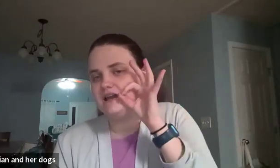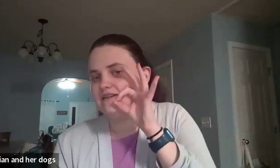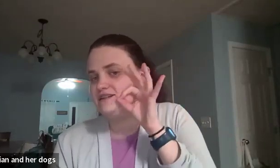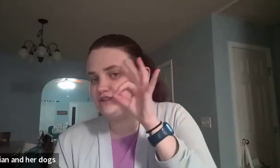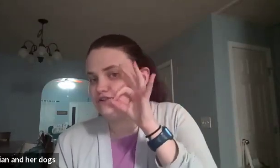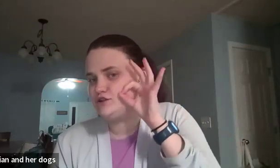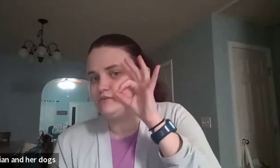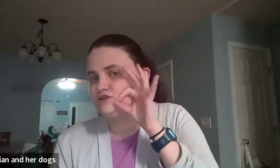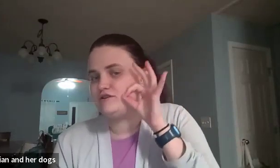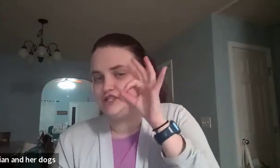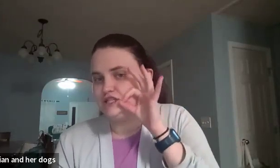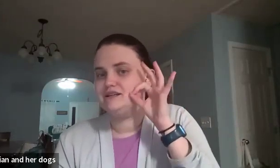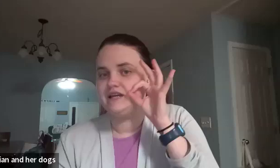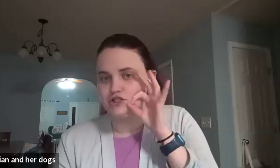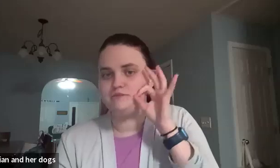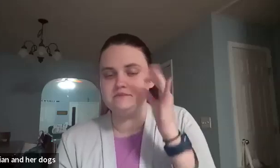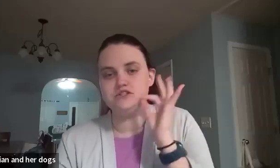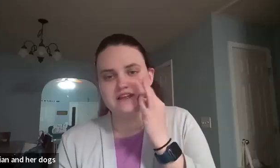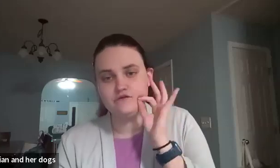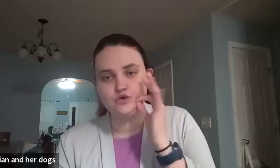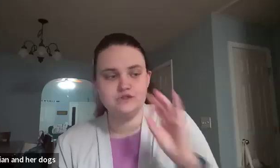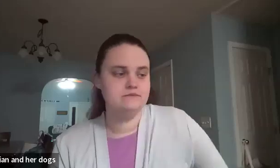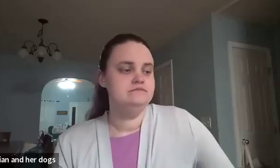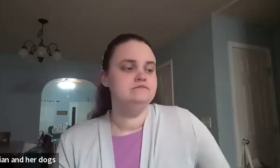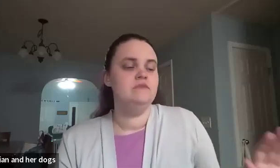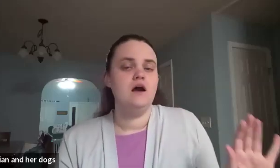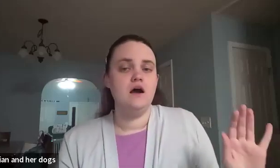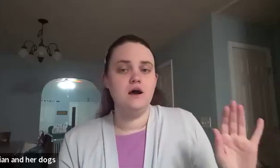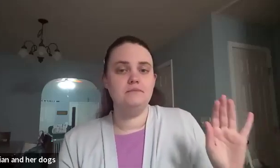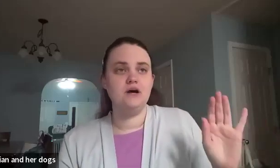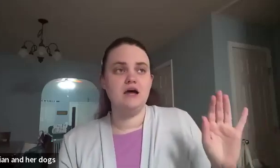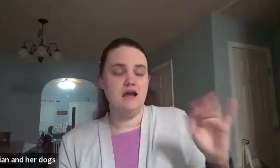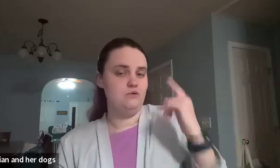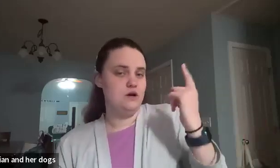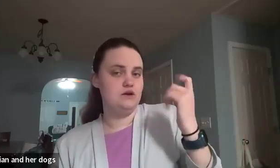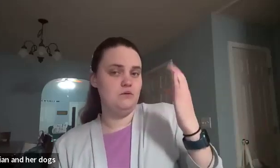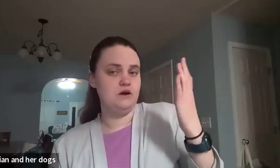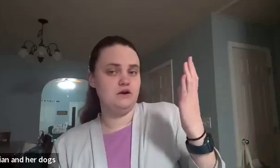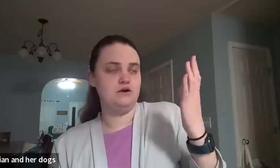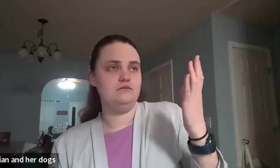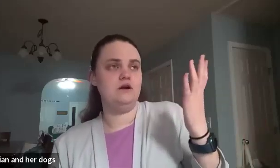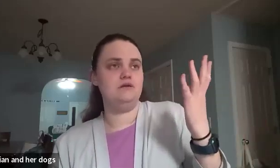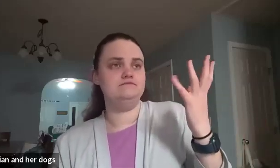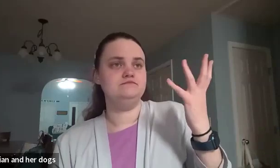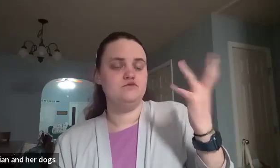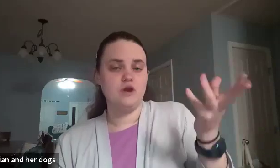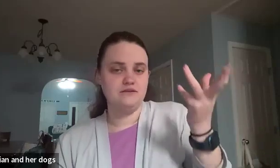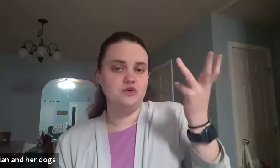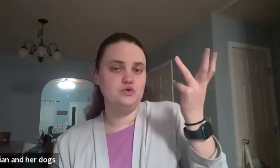9, and it's like a circular motion on the cheek. Ketchup, similar to like fruit. But I have one coworker, friend